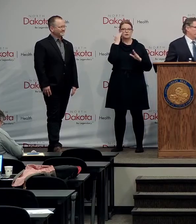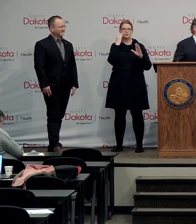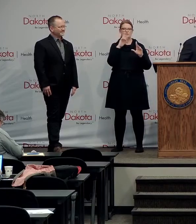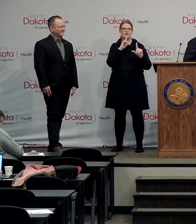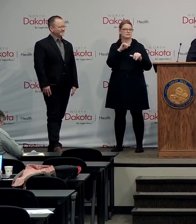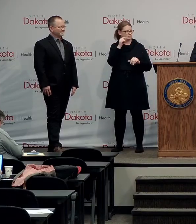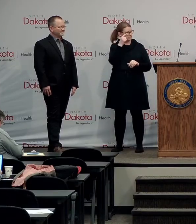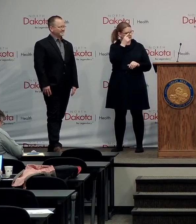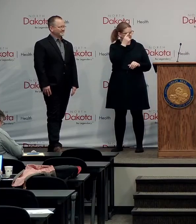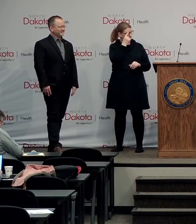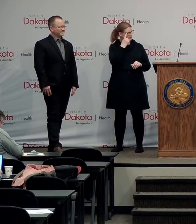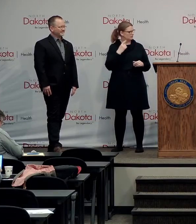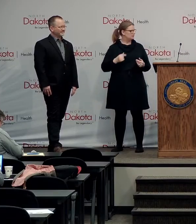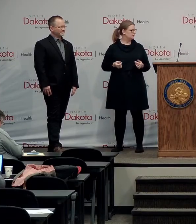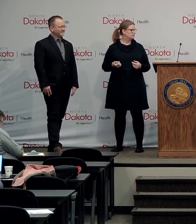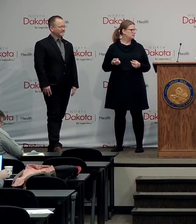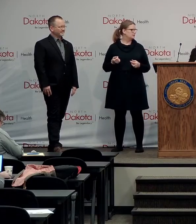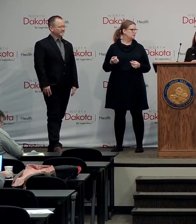one.